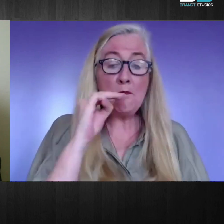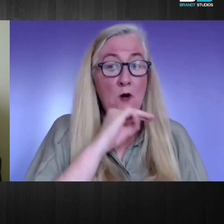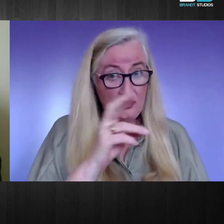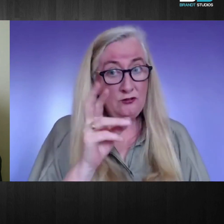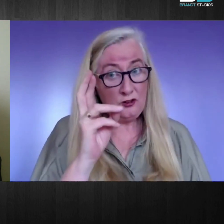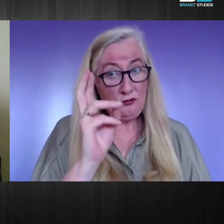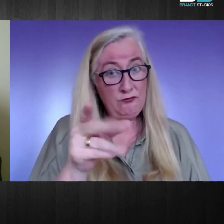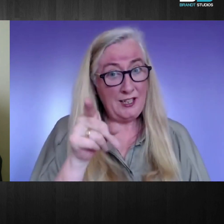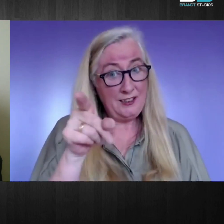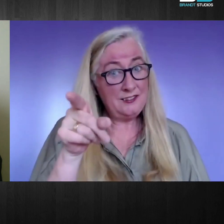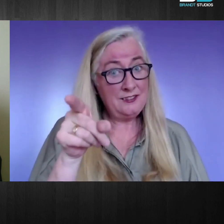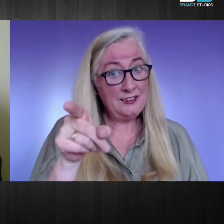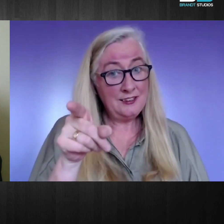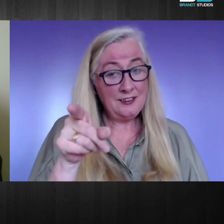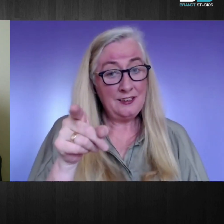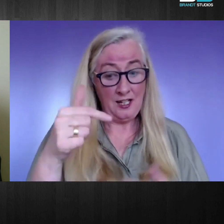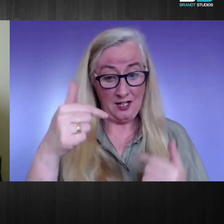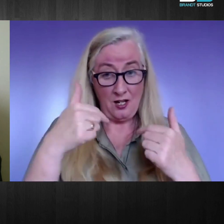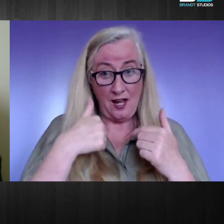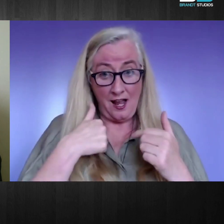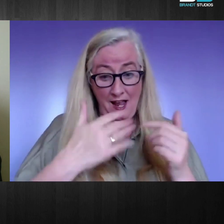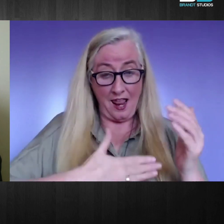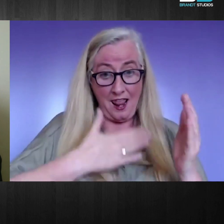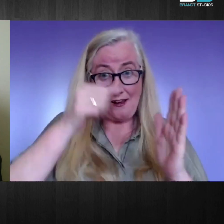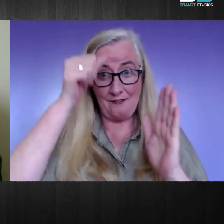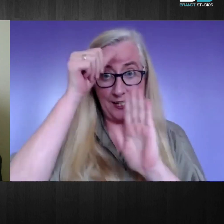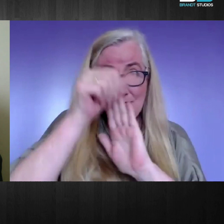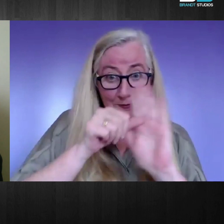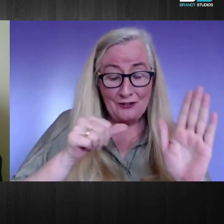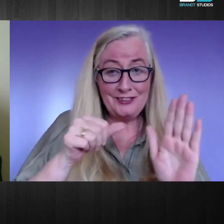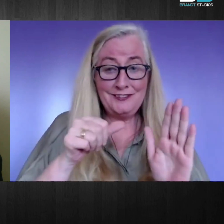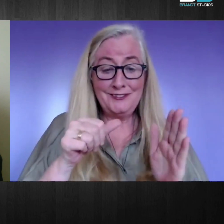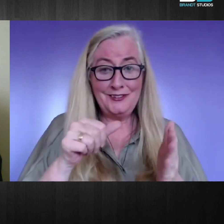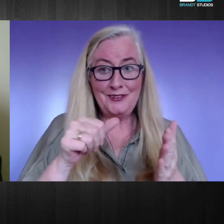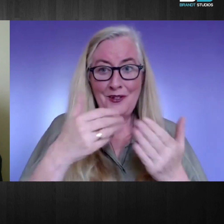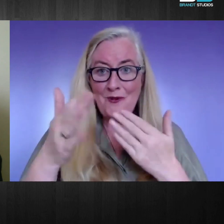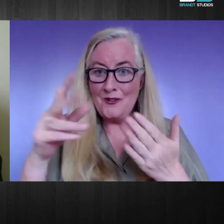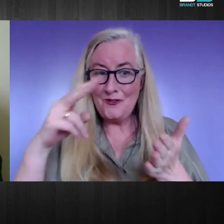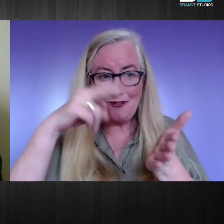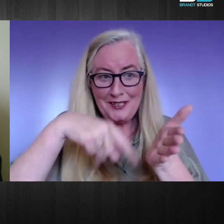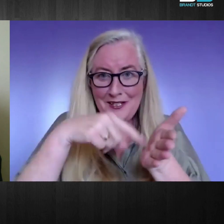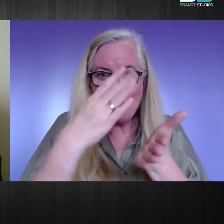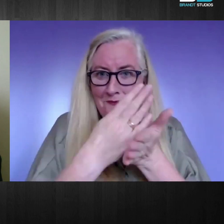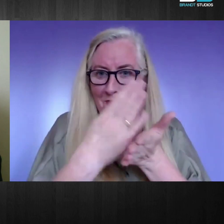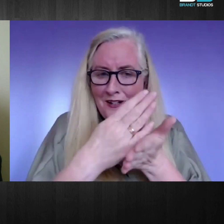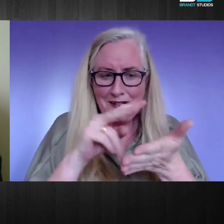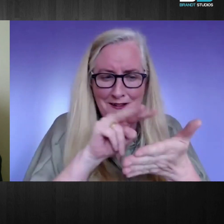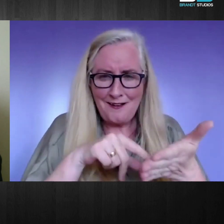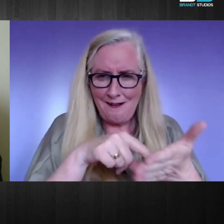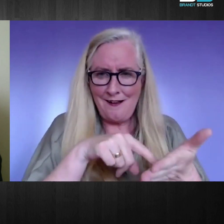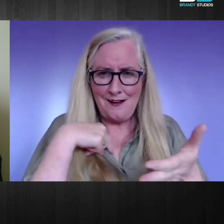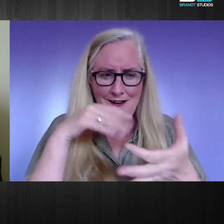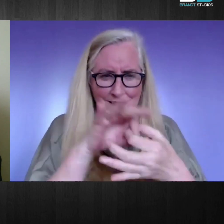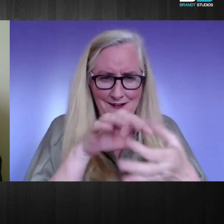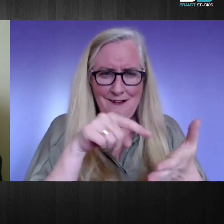we experience through the characters, we actually get to live them. And Pat Owen and Bernadine Brady and others, they've been doing